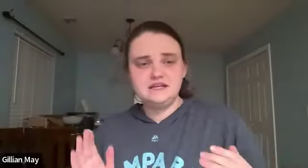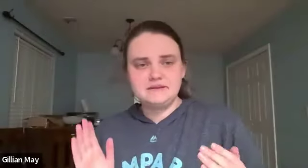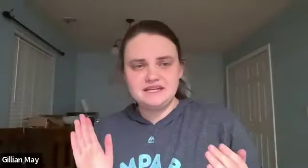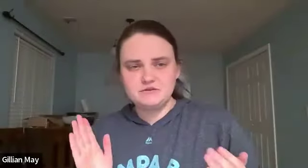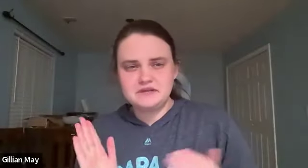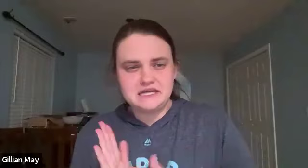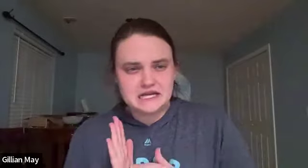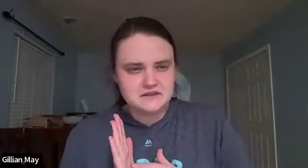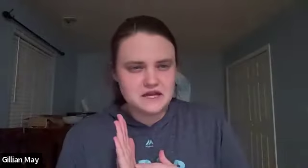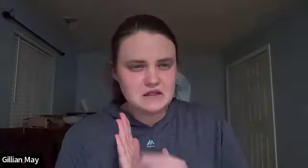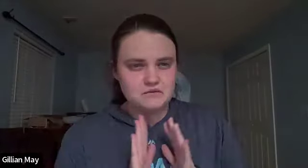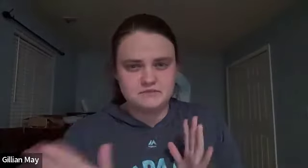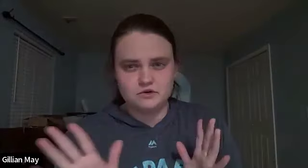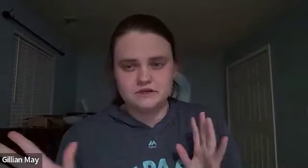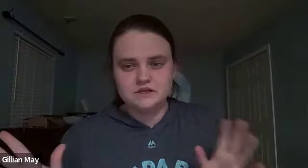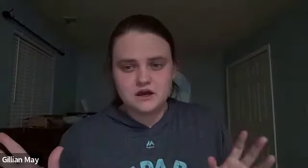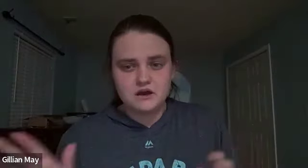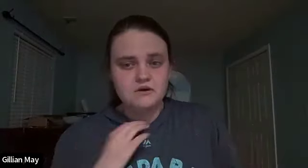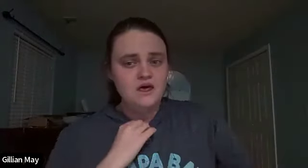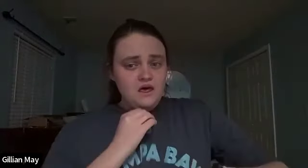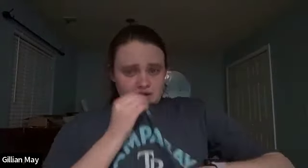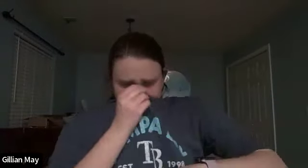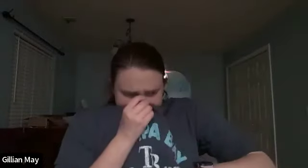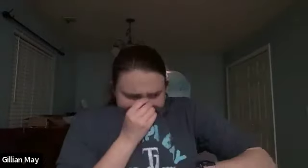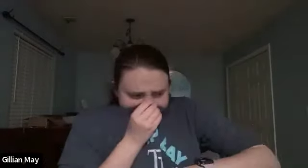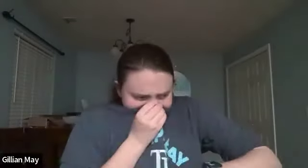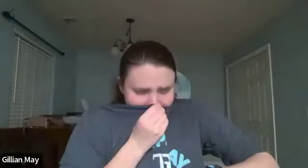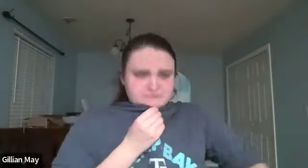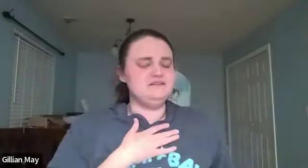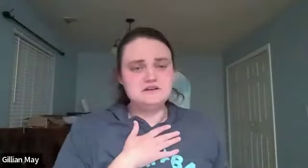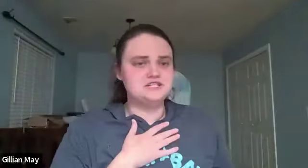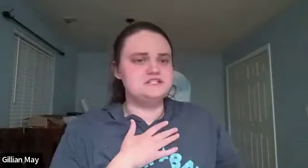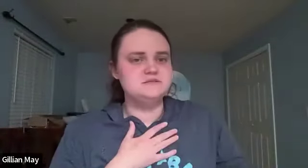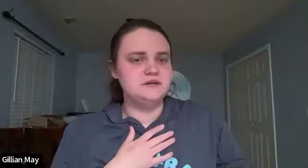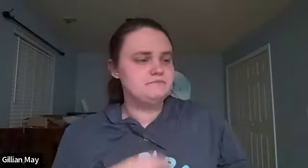Need me to repeat anything like right before we go? Oh my gosh, excuse me.